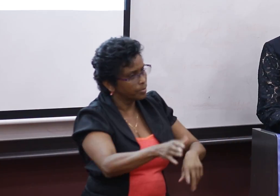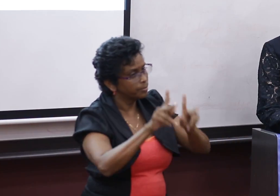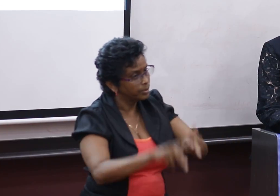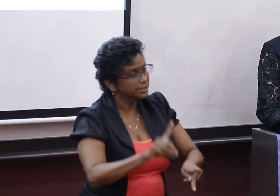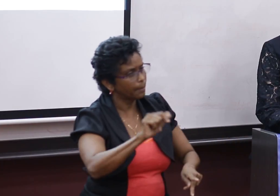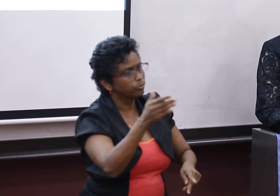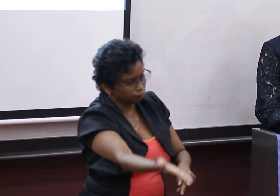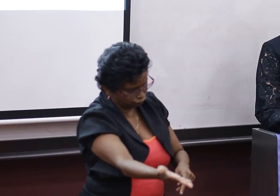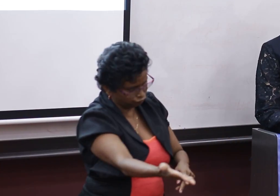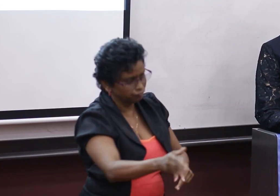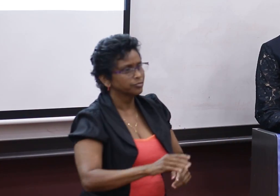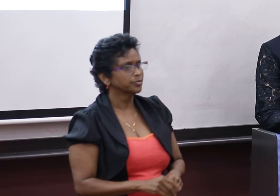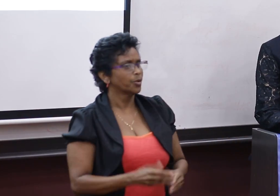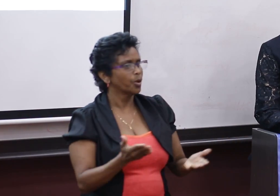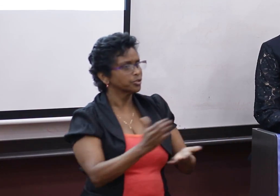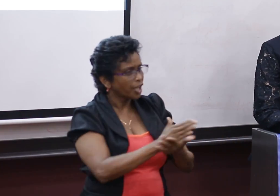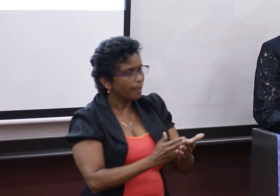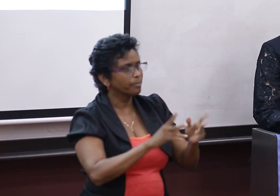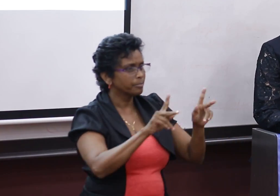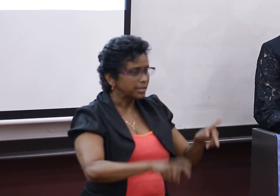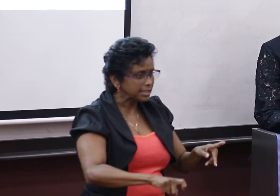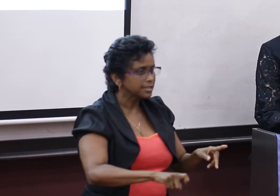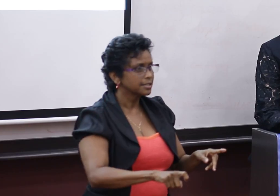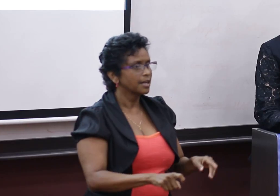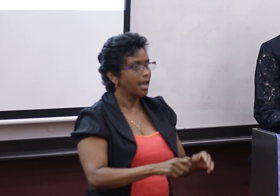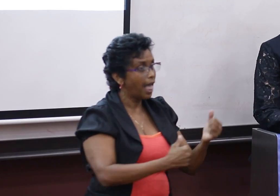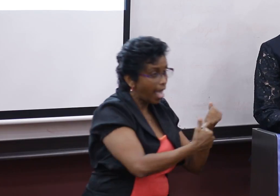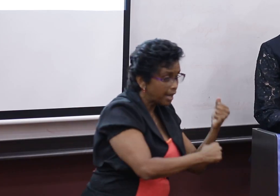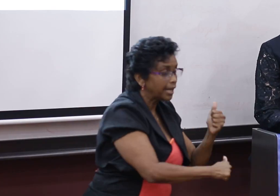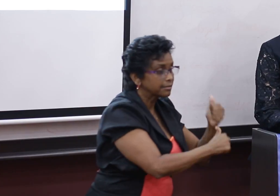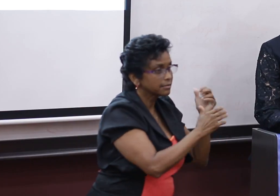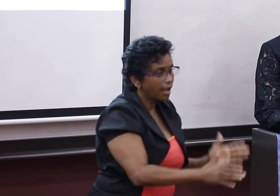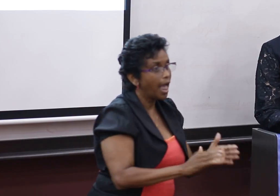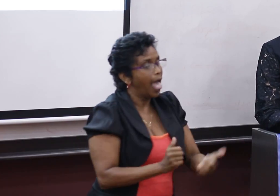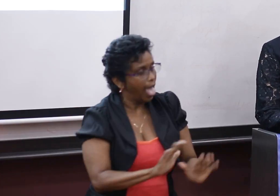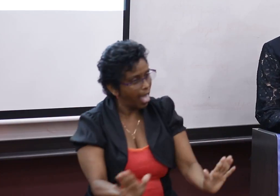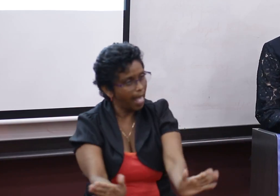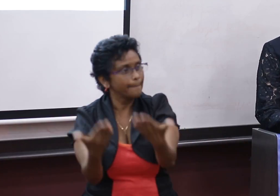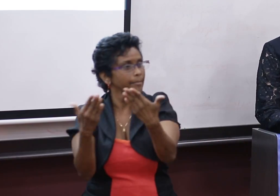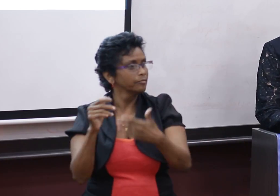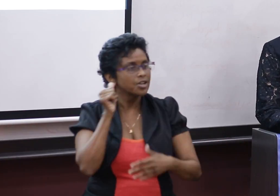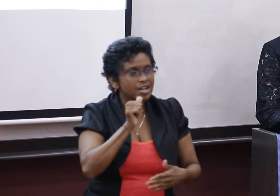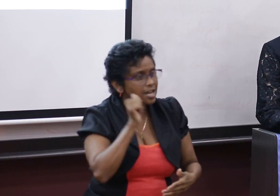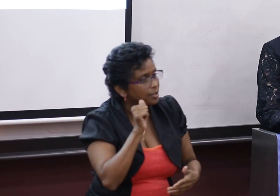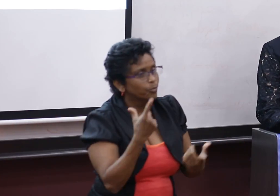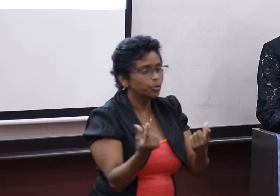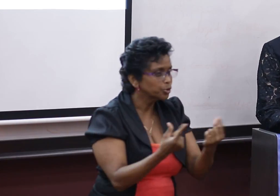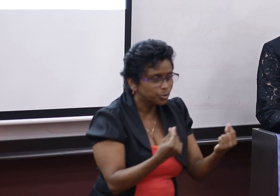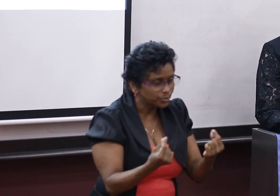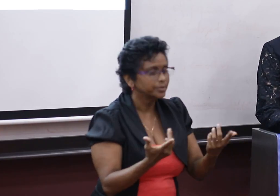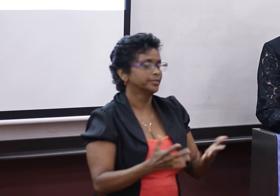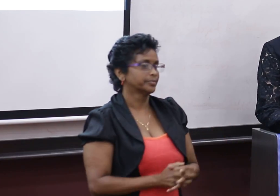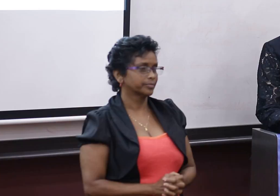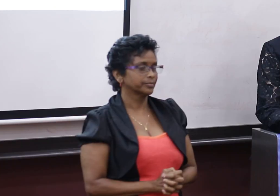everyday tasks. We are not looking at the assistance of nurses, social workers, charities, or medical